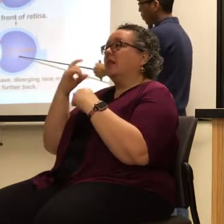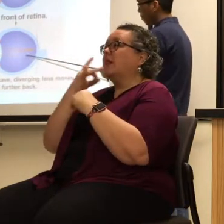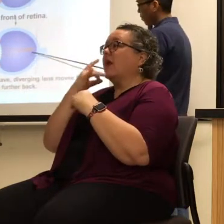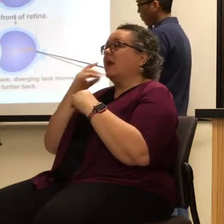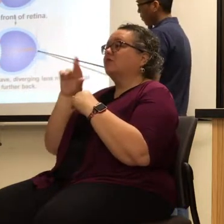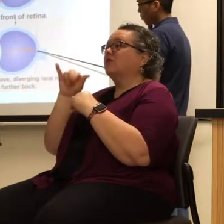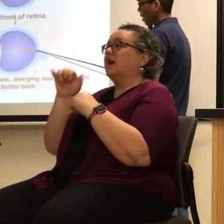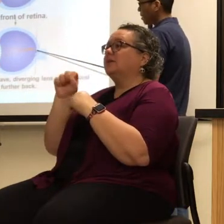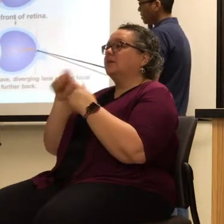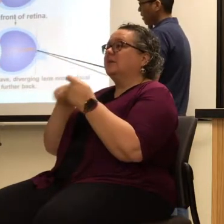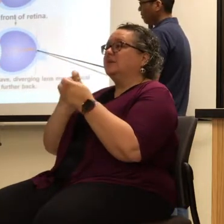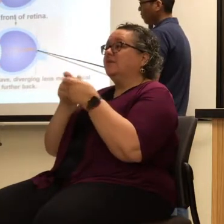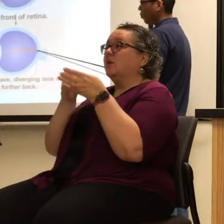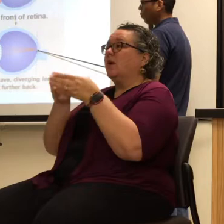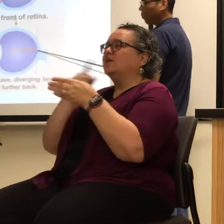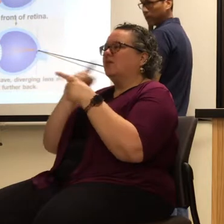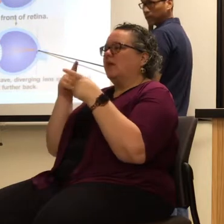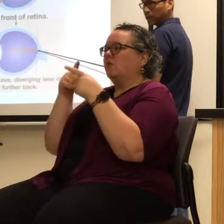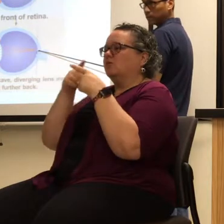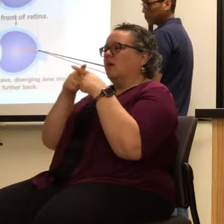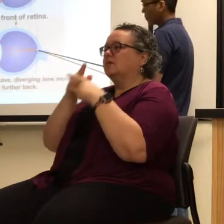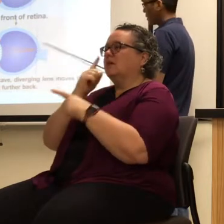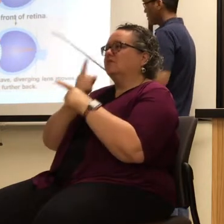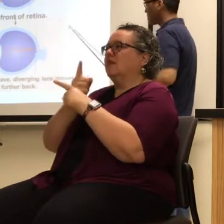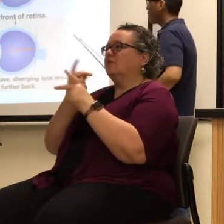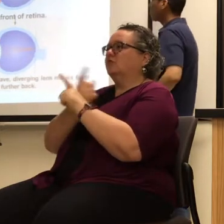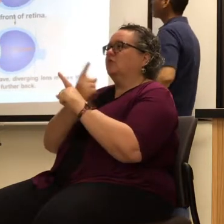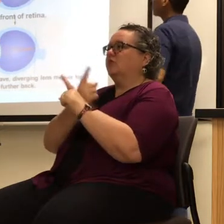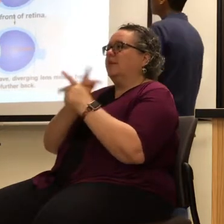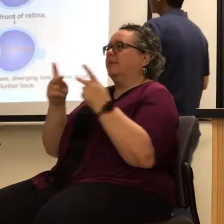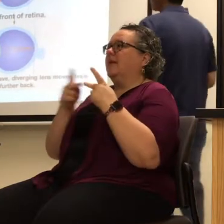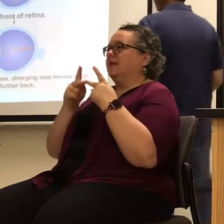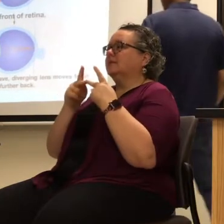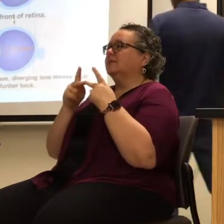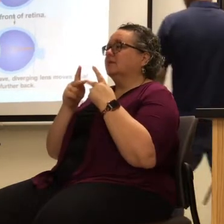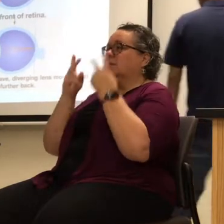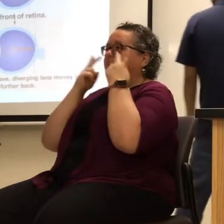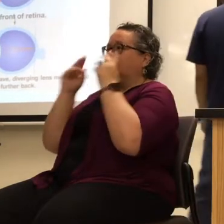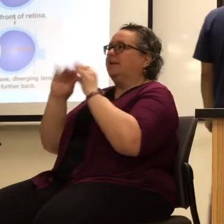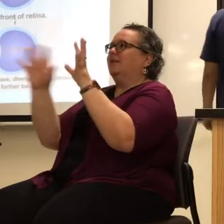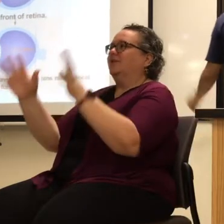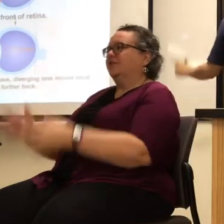they will cross at the focal plane. So